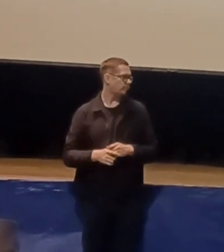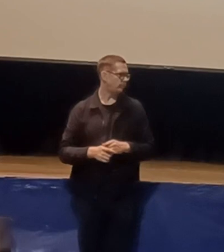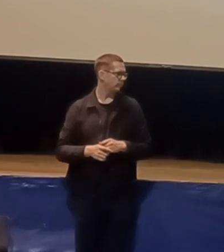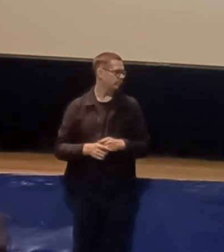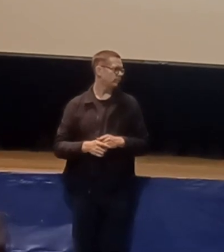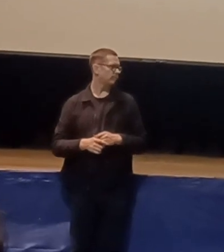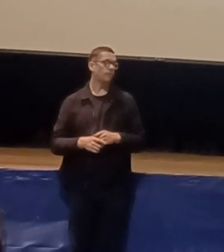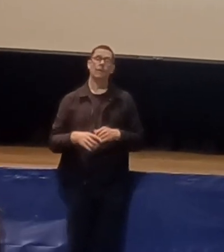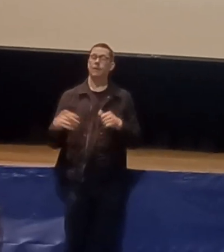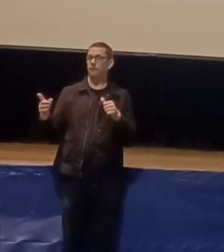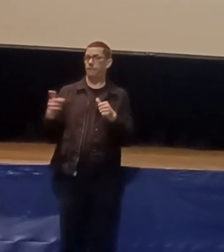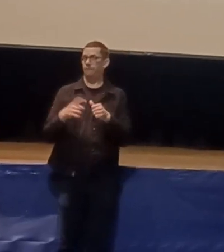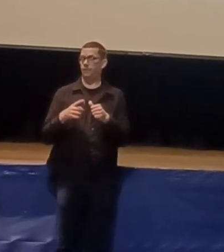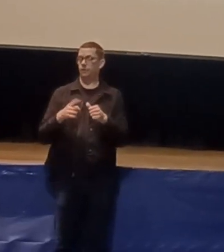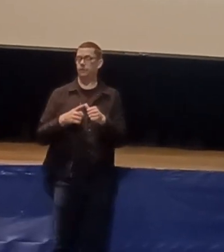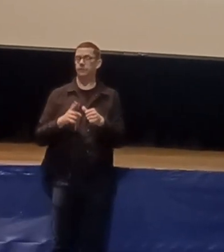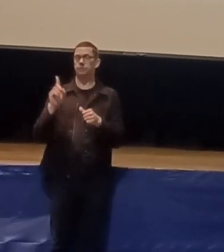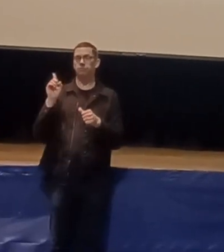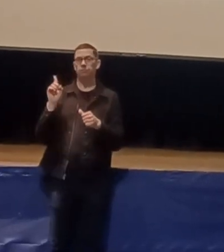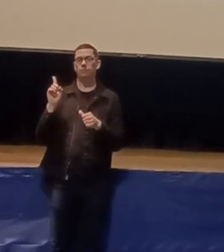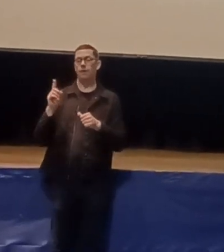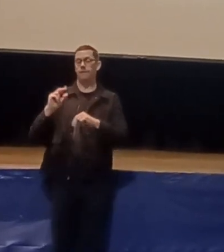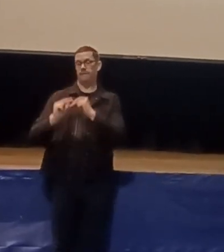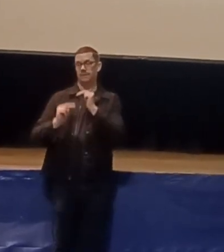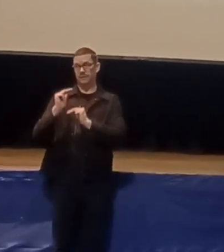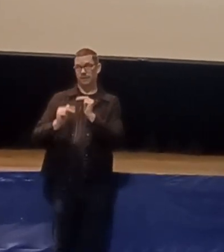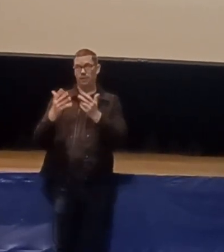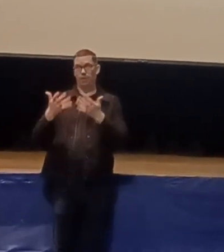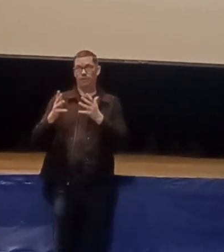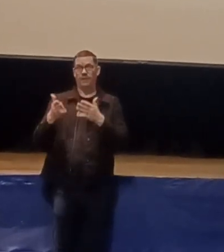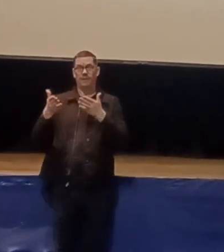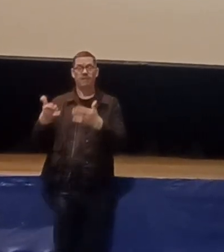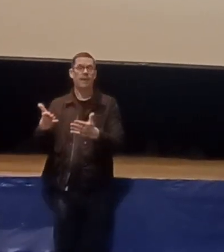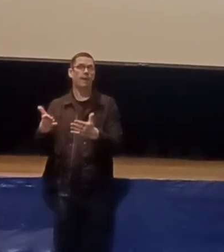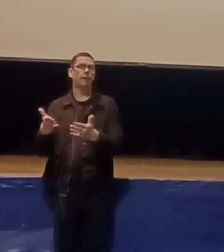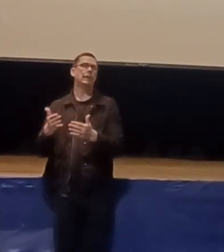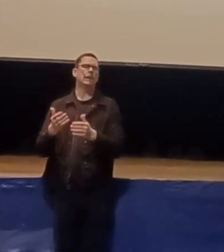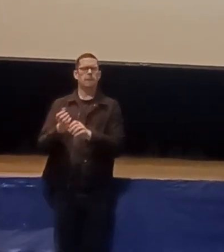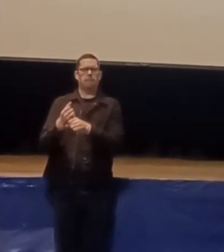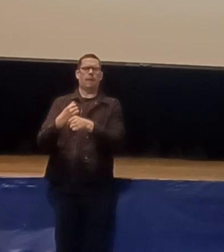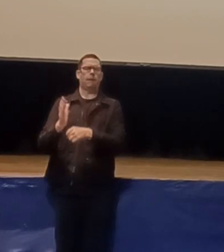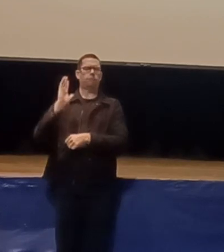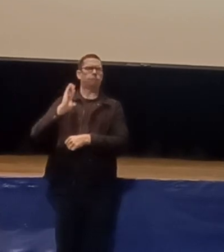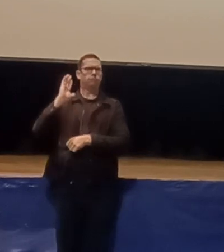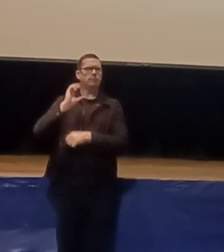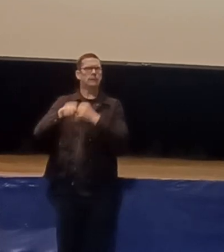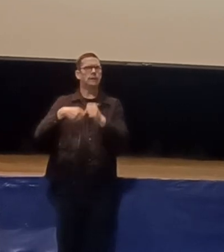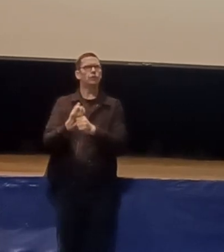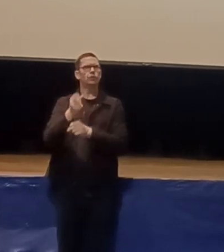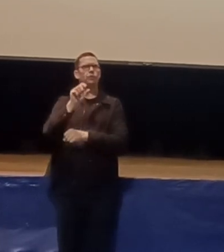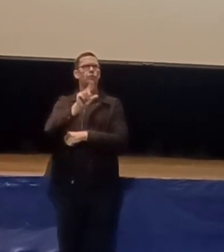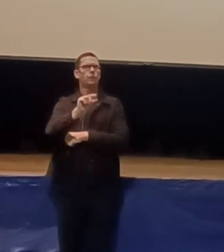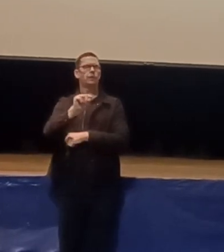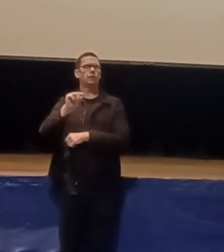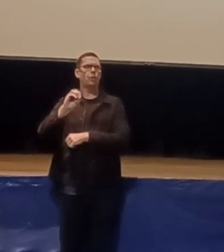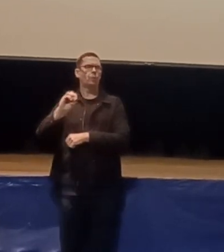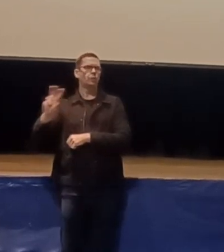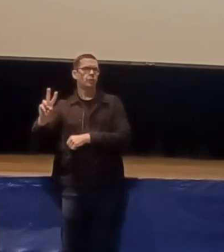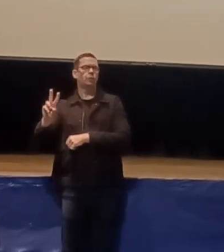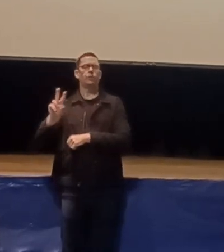So first and foremost, our existing bus facility, which was originally constructed as a temporary facility in 2002, is located